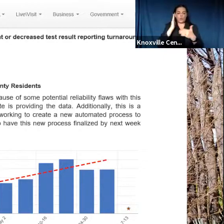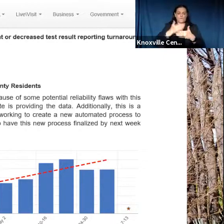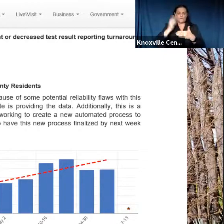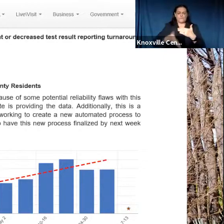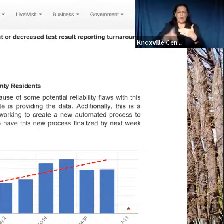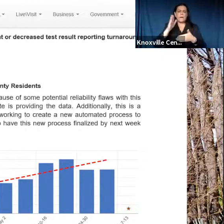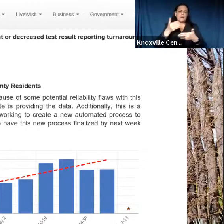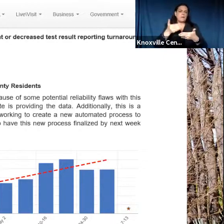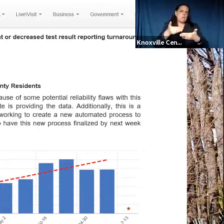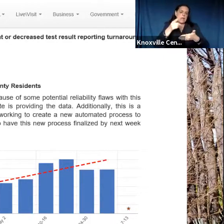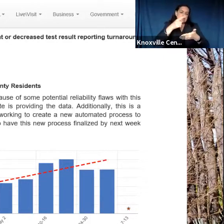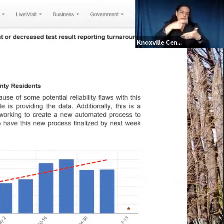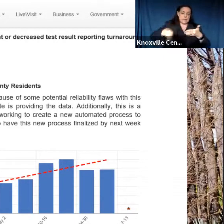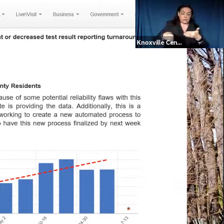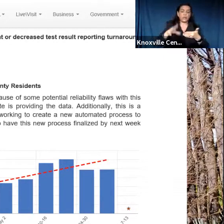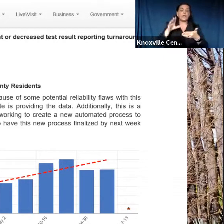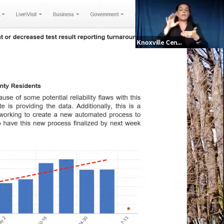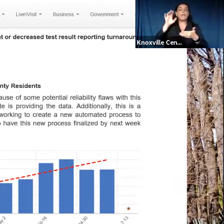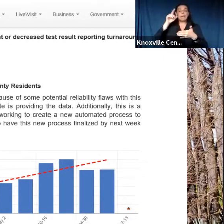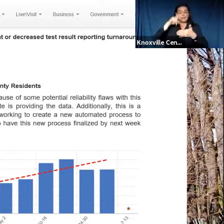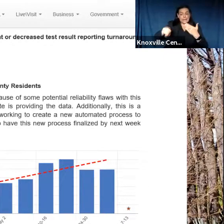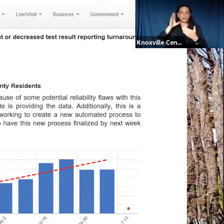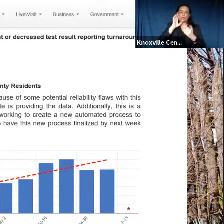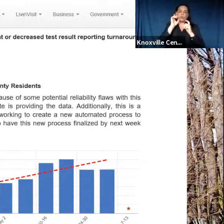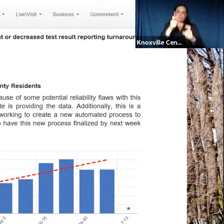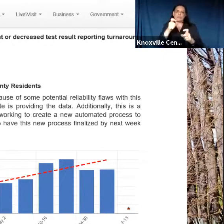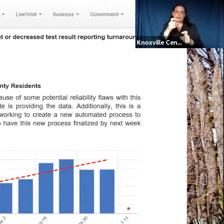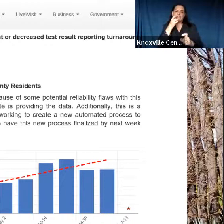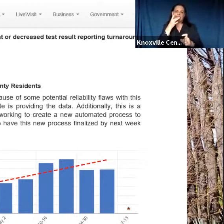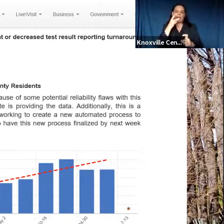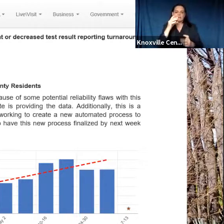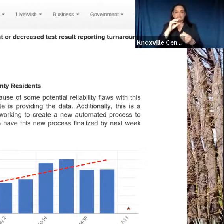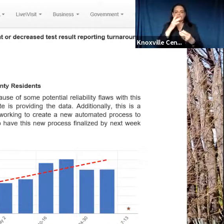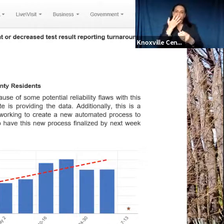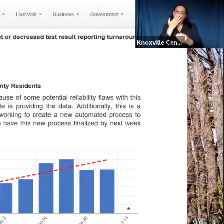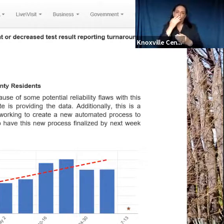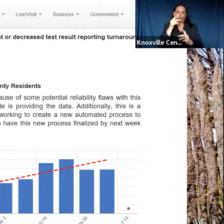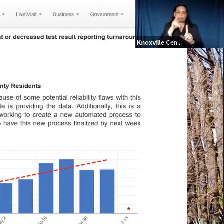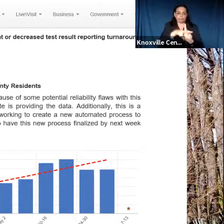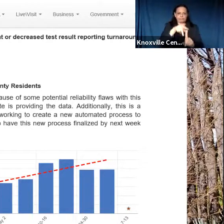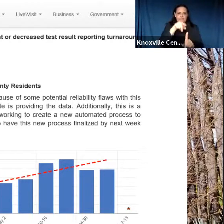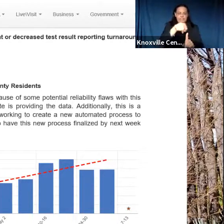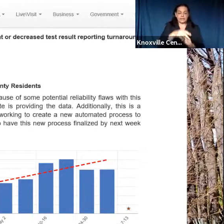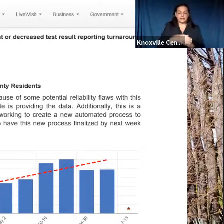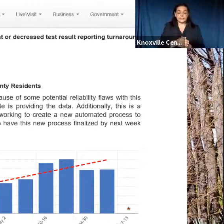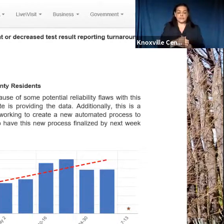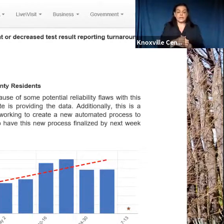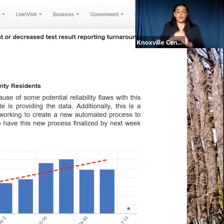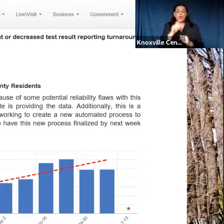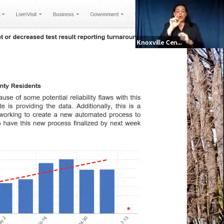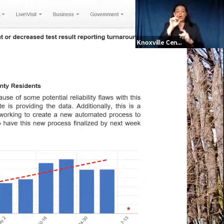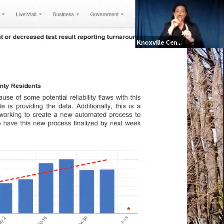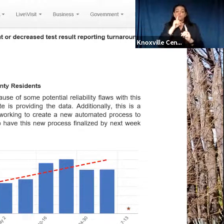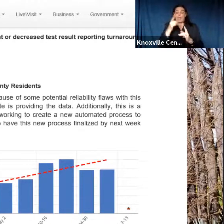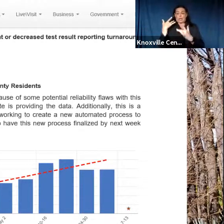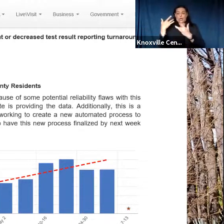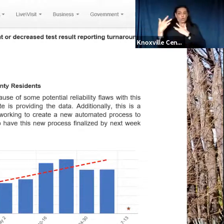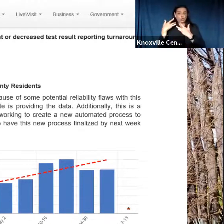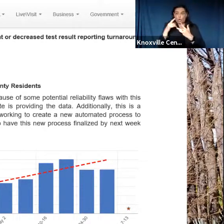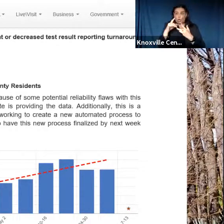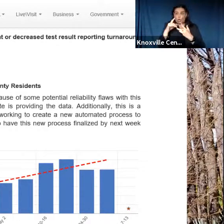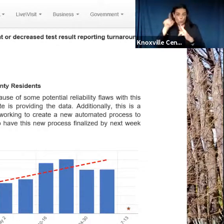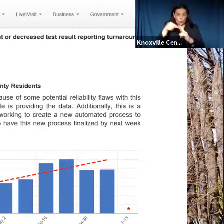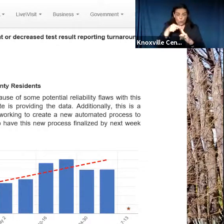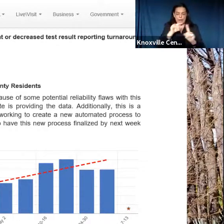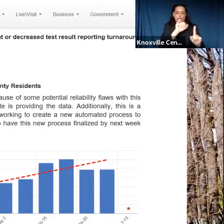next week, and we'll assign a traffic light at that time. Again, the concern is only for the time frame June 7th through 13th.